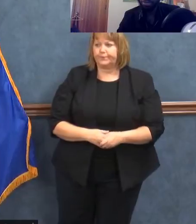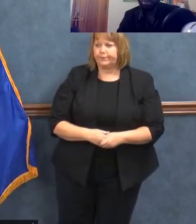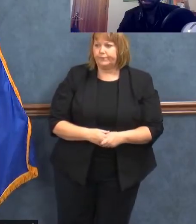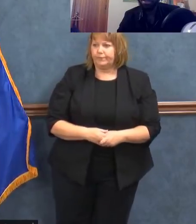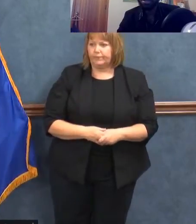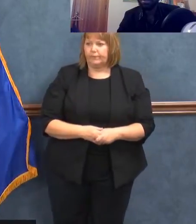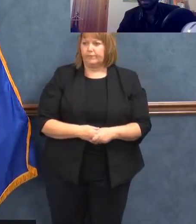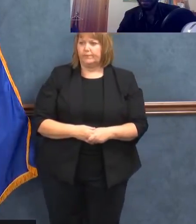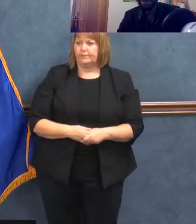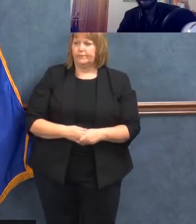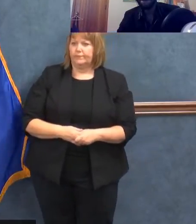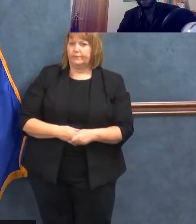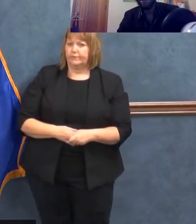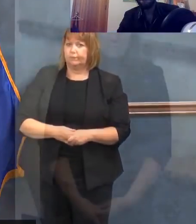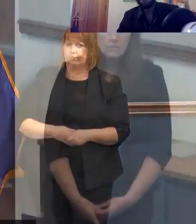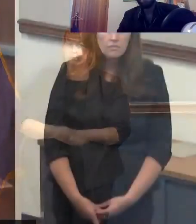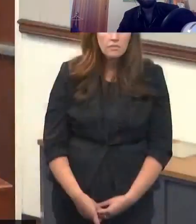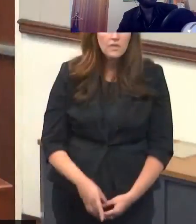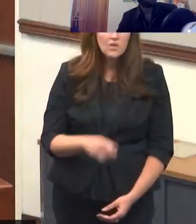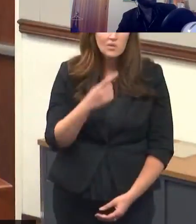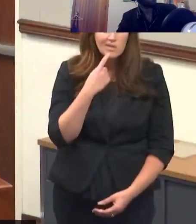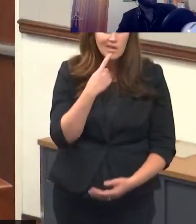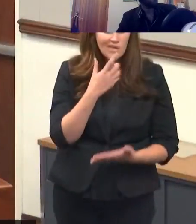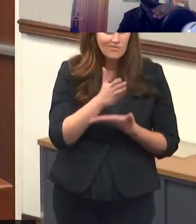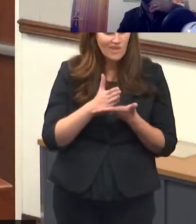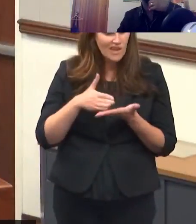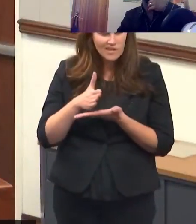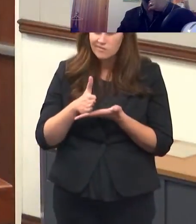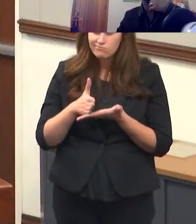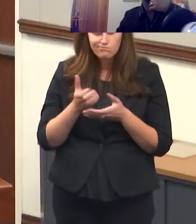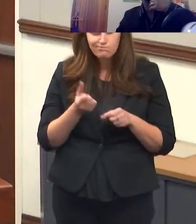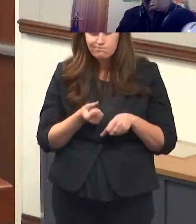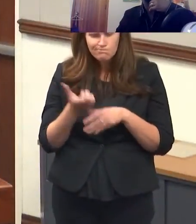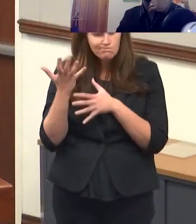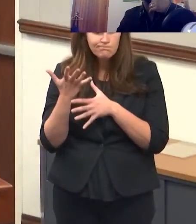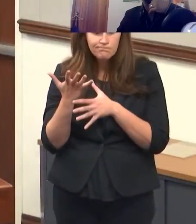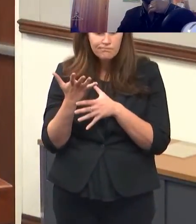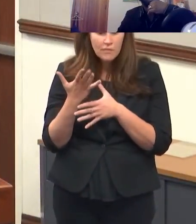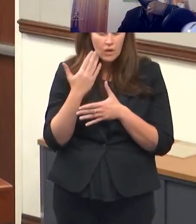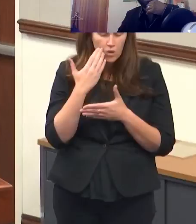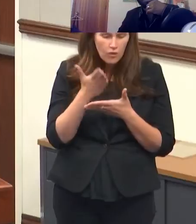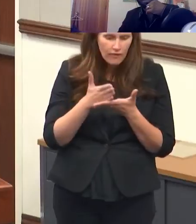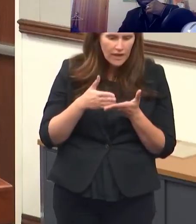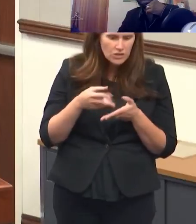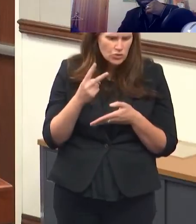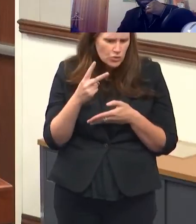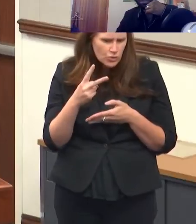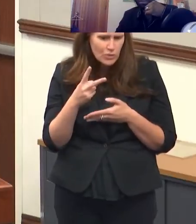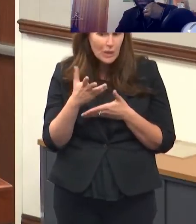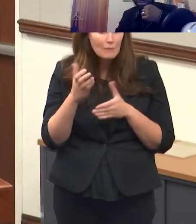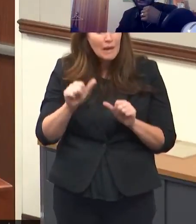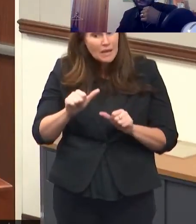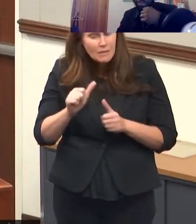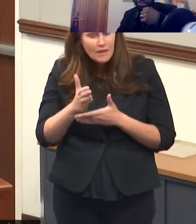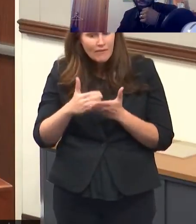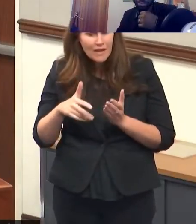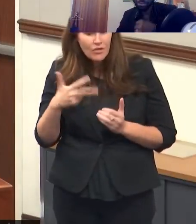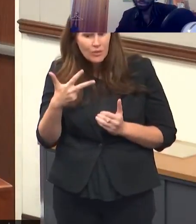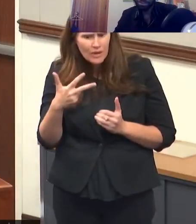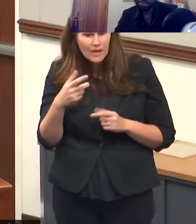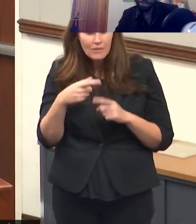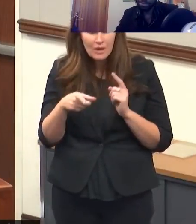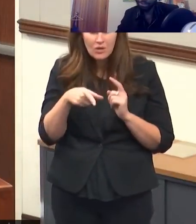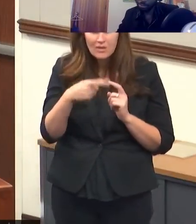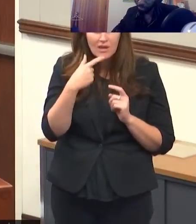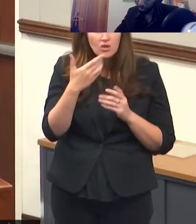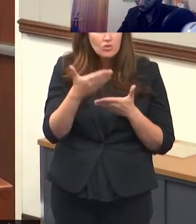Last one. All right, Governor, you say you're moving away from phasing. I know we had phase 2, possibility of a phase 3. So you say you have